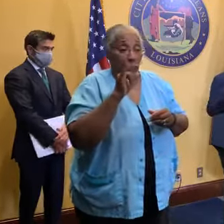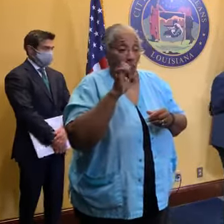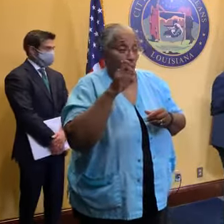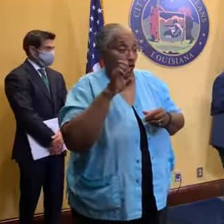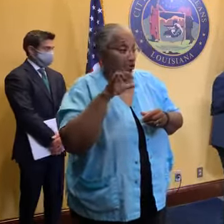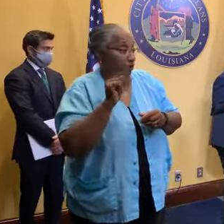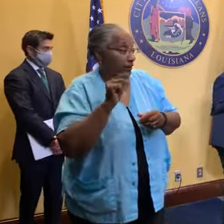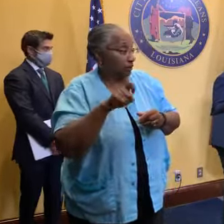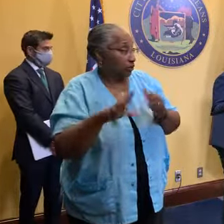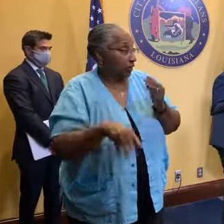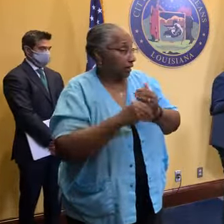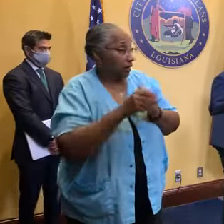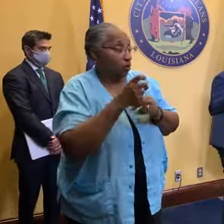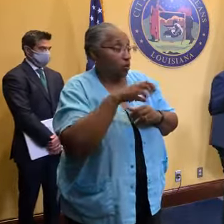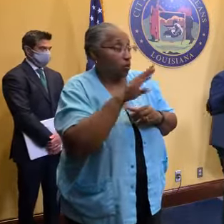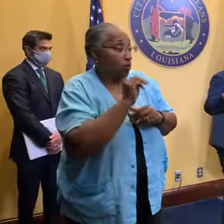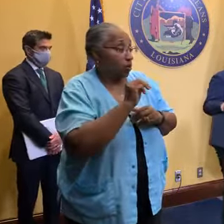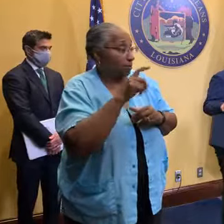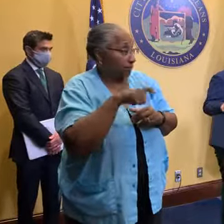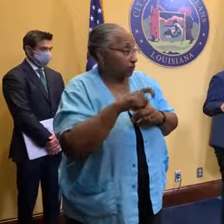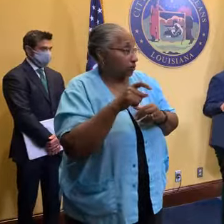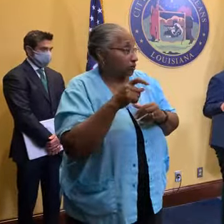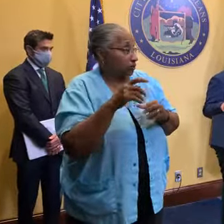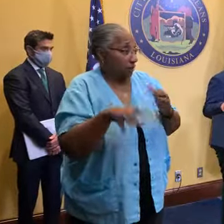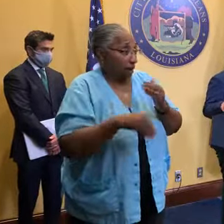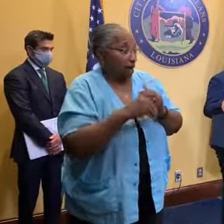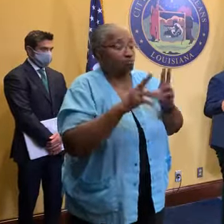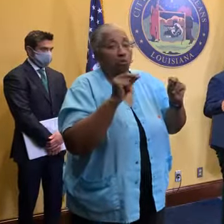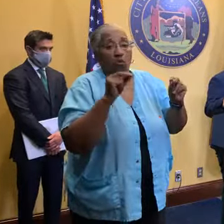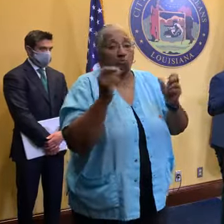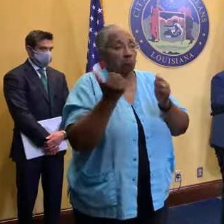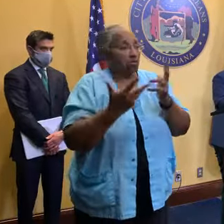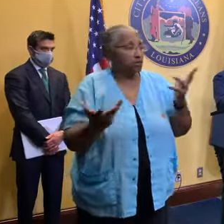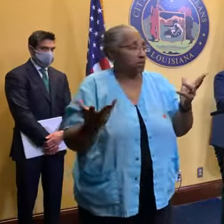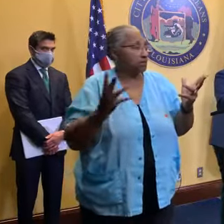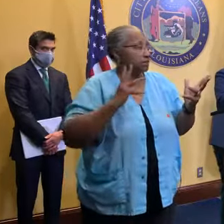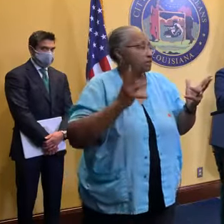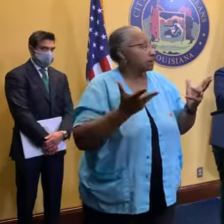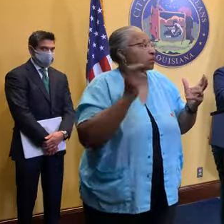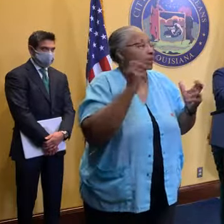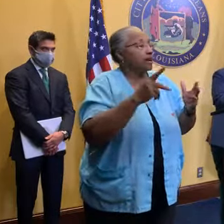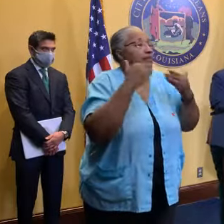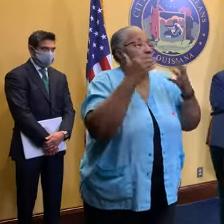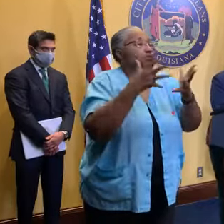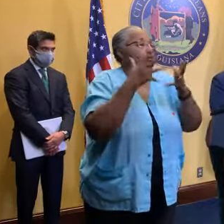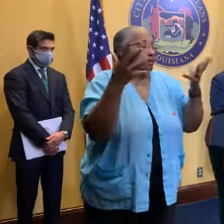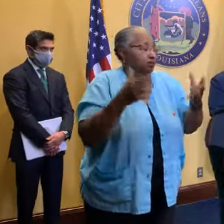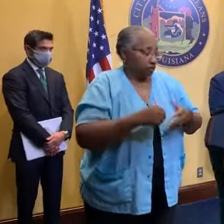add, or Norm, that just, okay. Well, thank you again so very much.